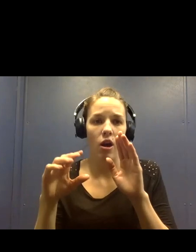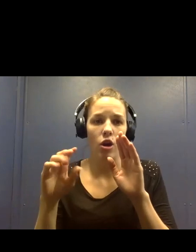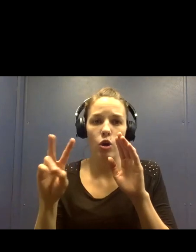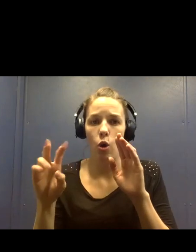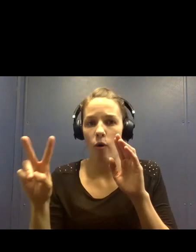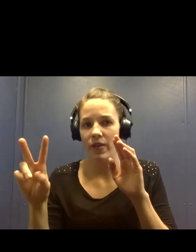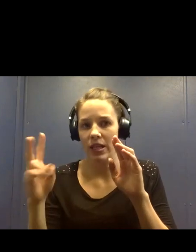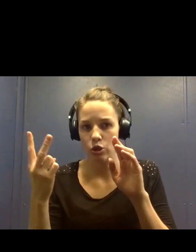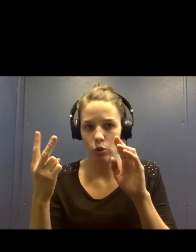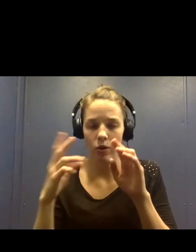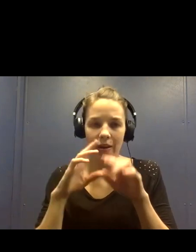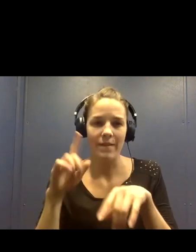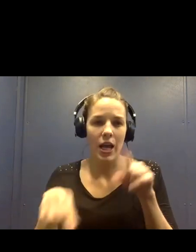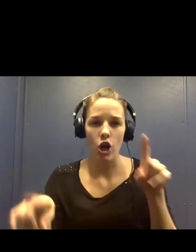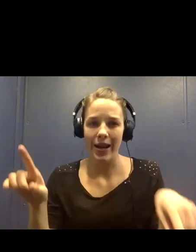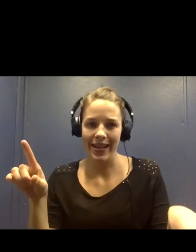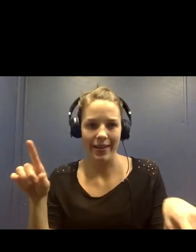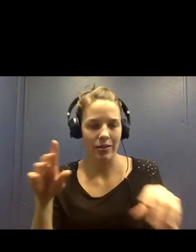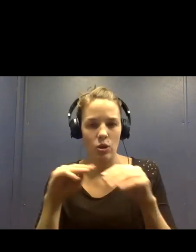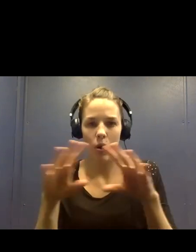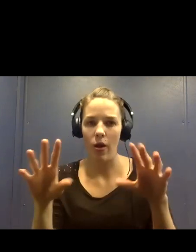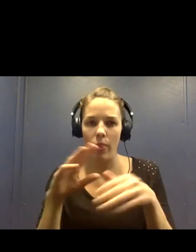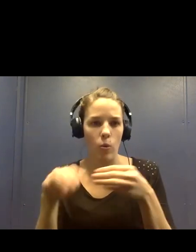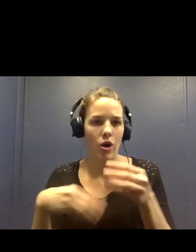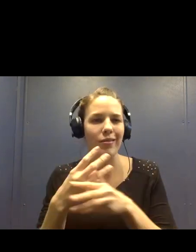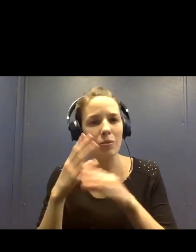worldwide. This is all totally expected.